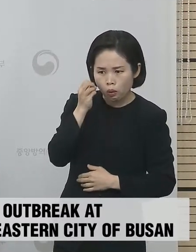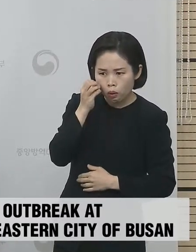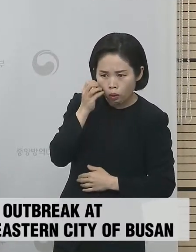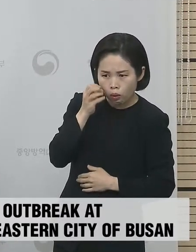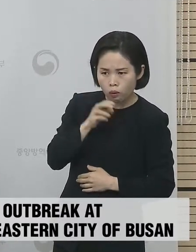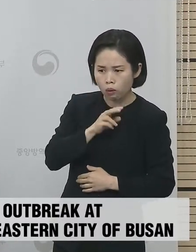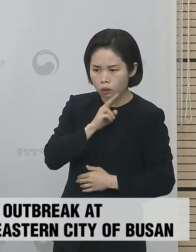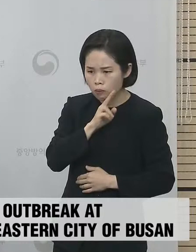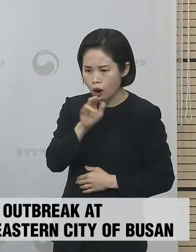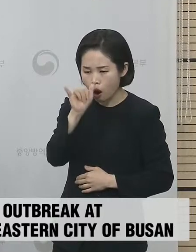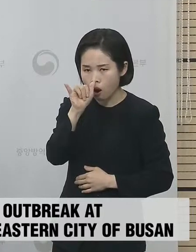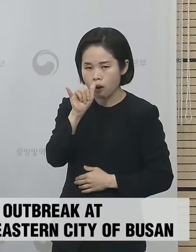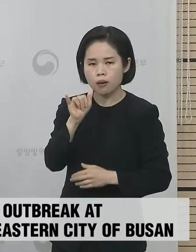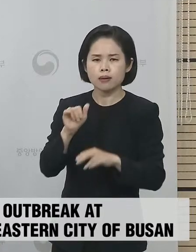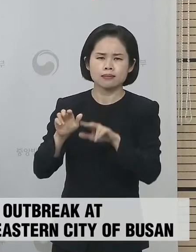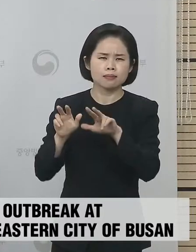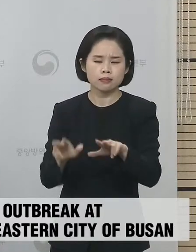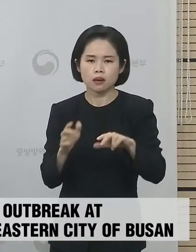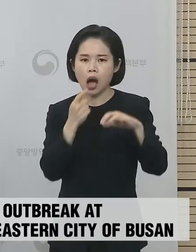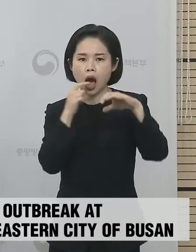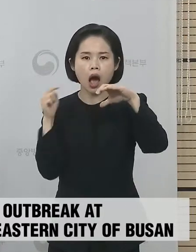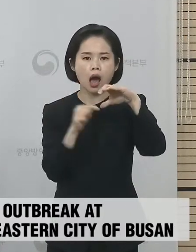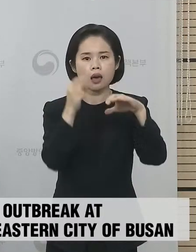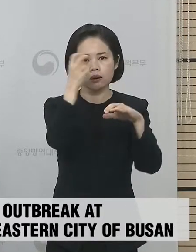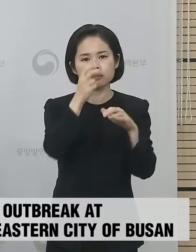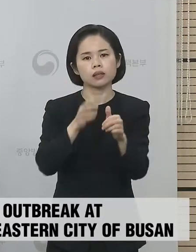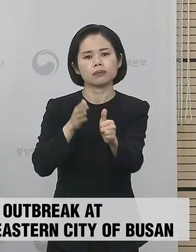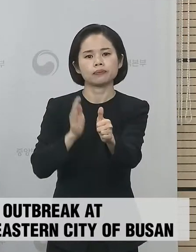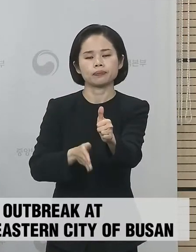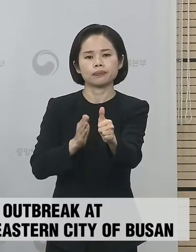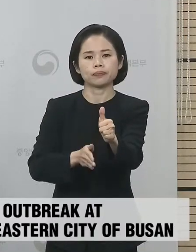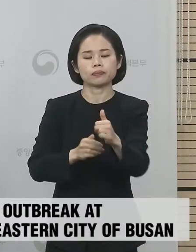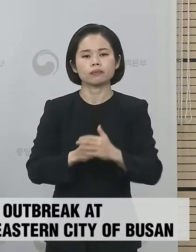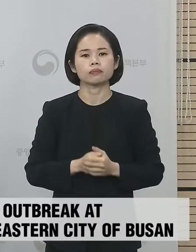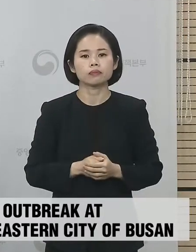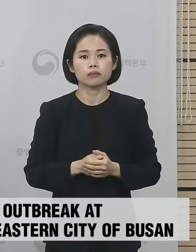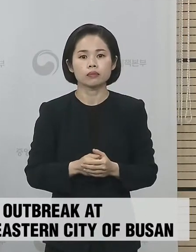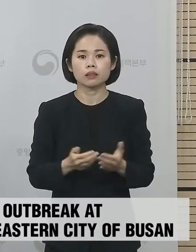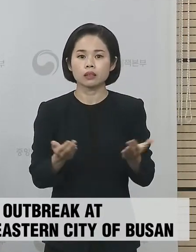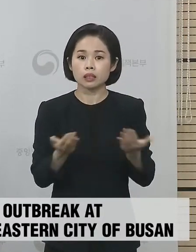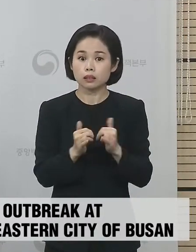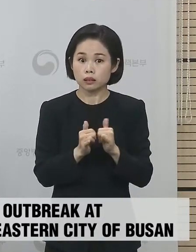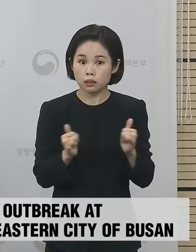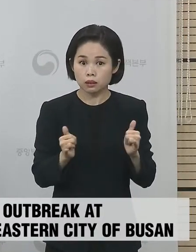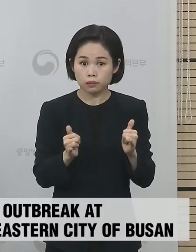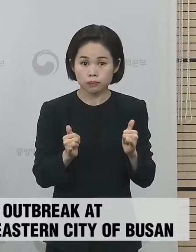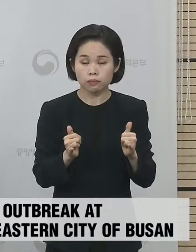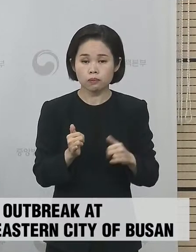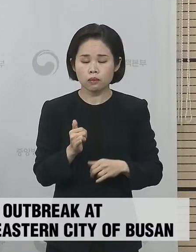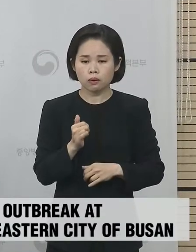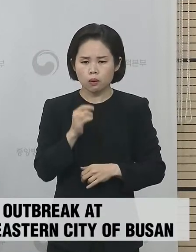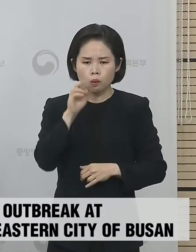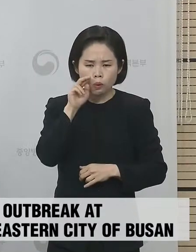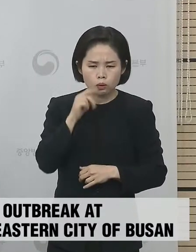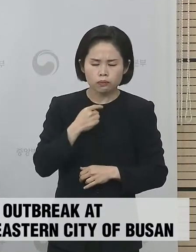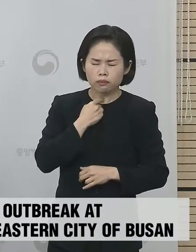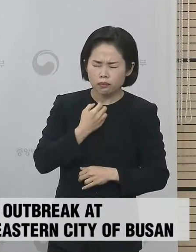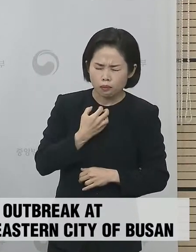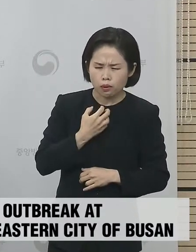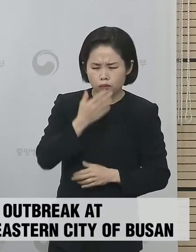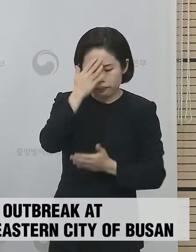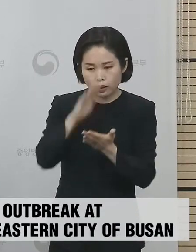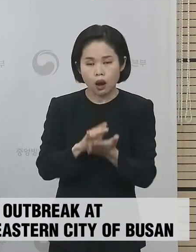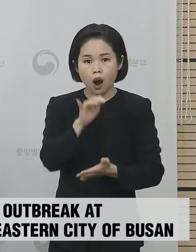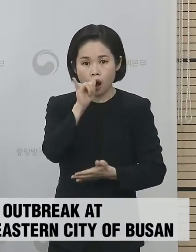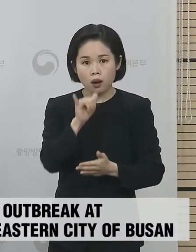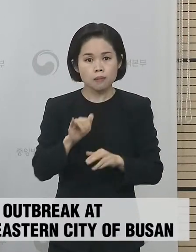of COVID-19, these should be monitored on a daily basis, and he or her needs to get tested as soon as possible.